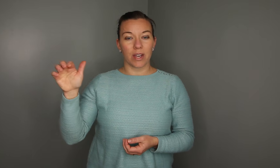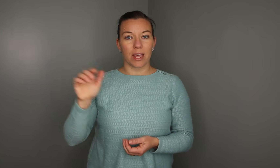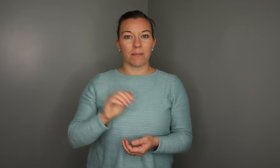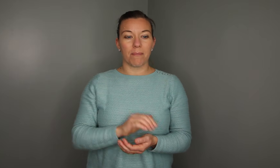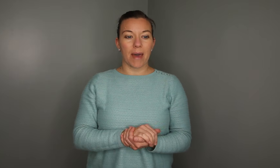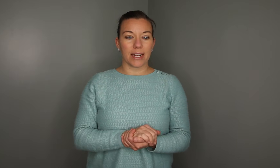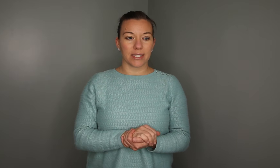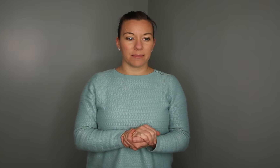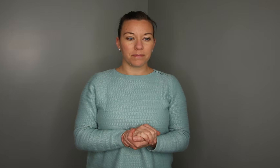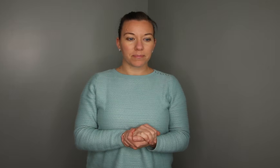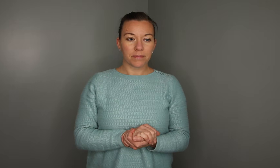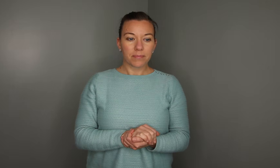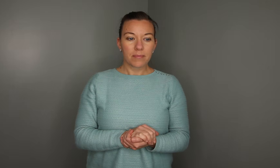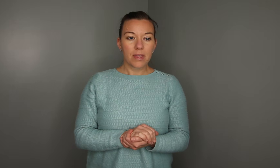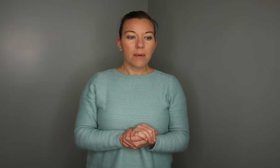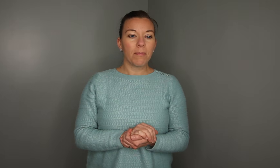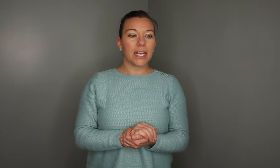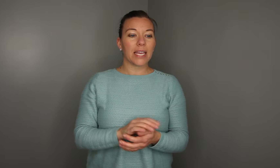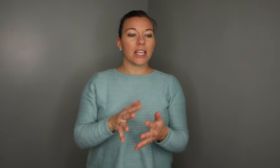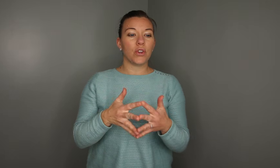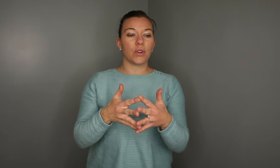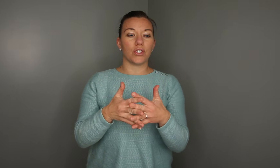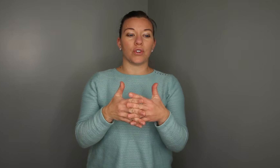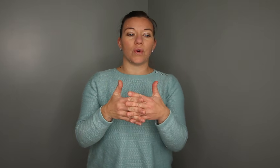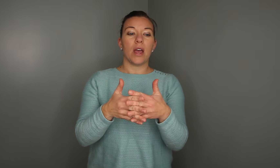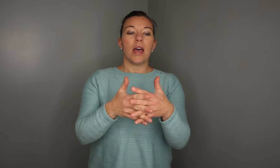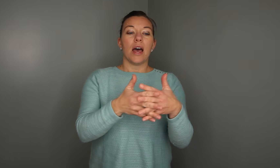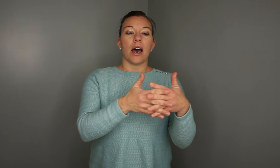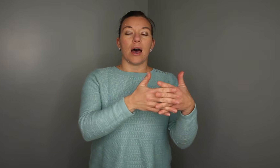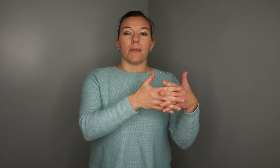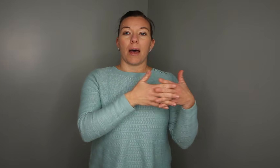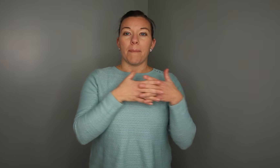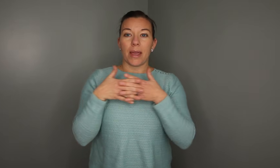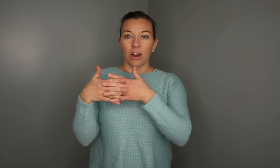name Madison. But again, you can do America.